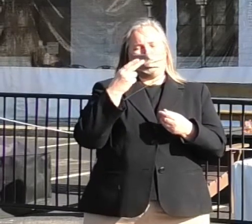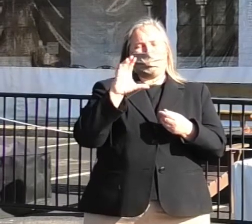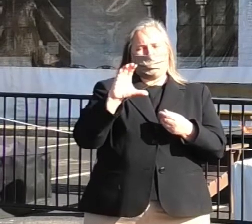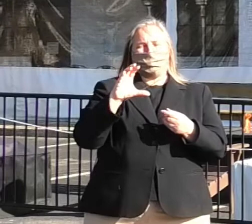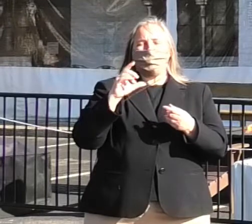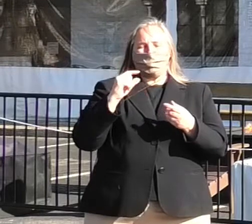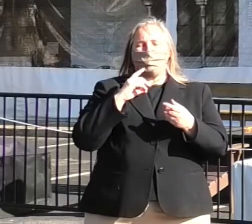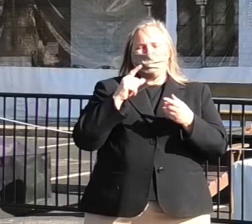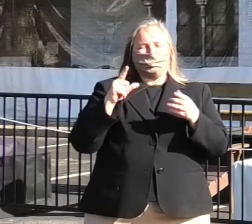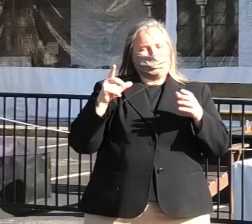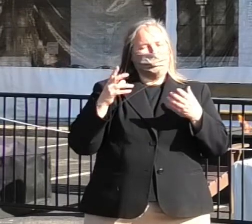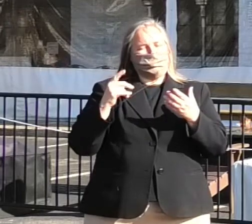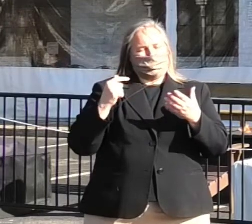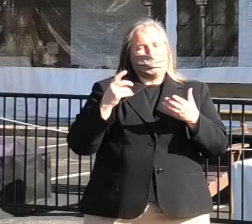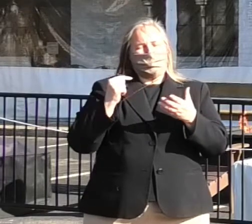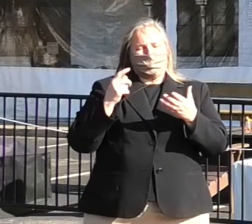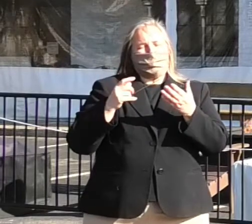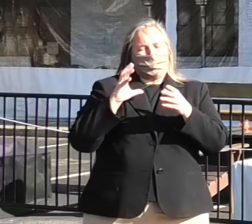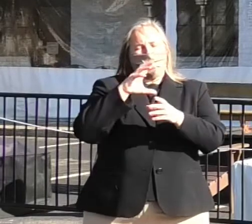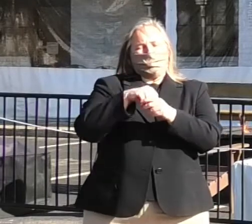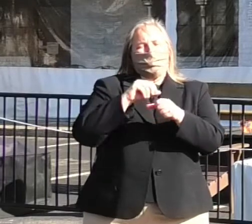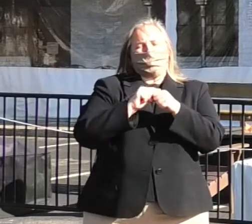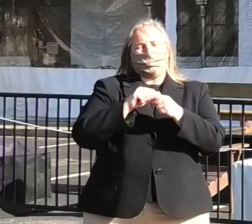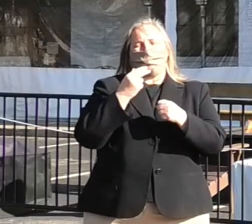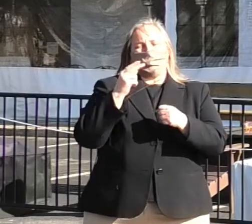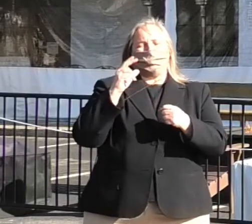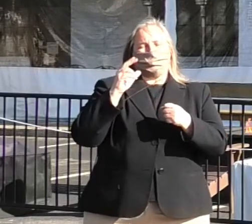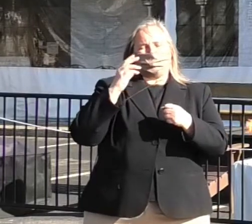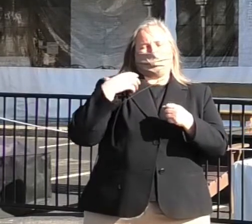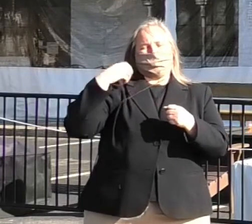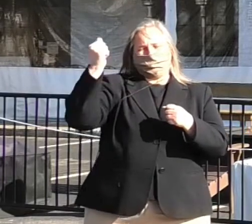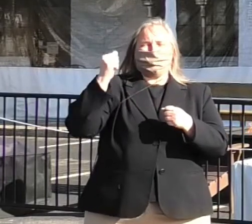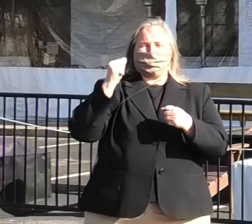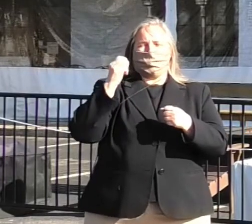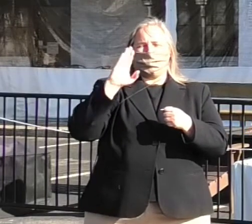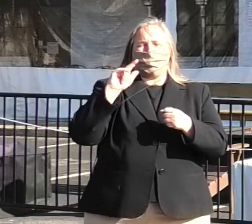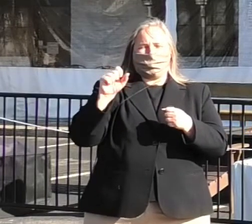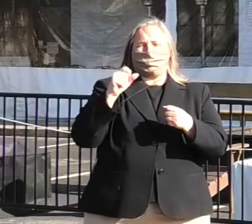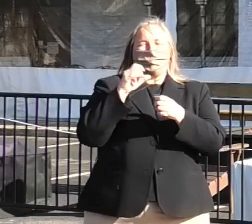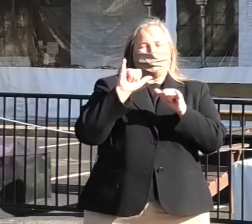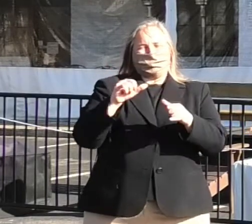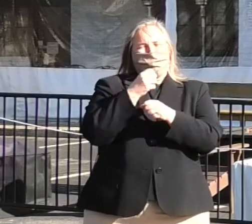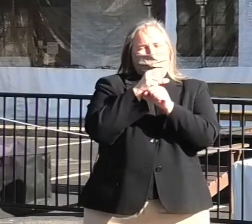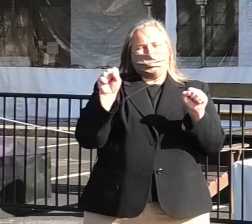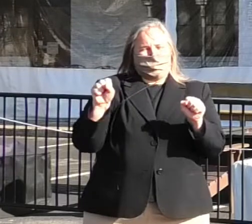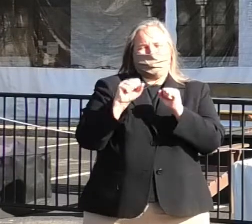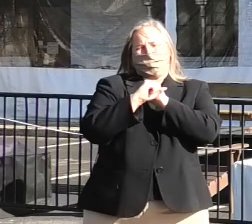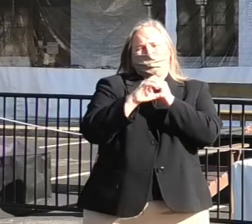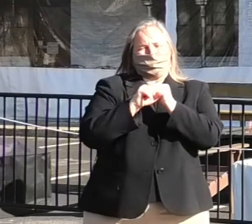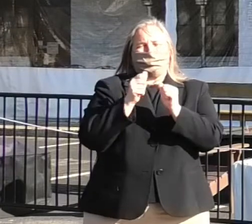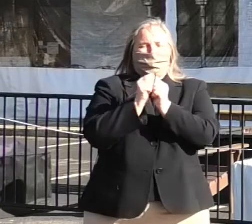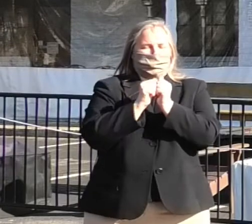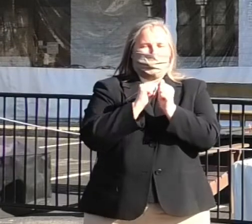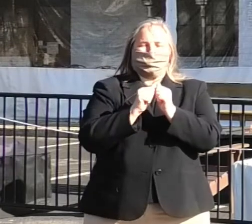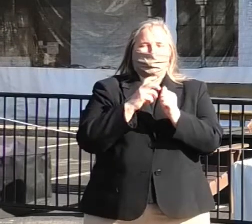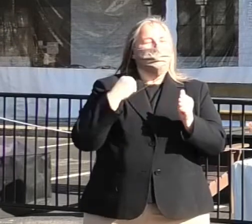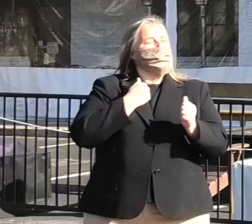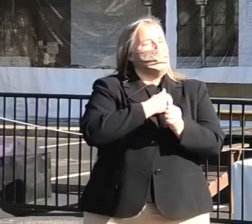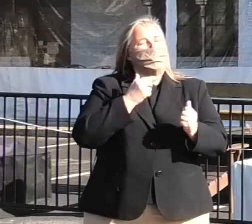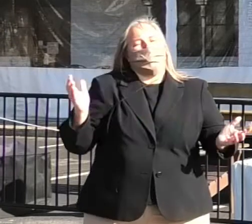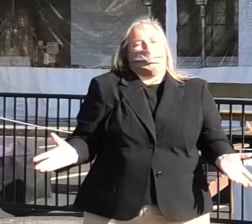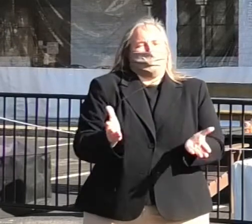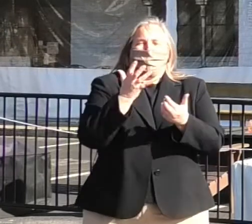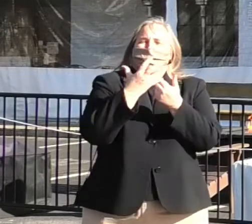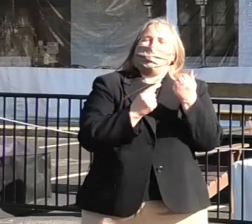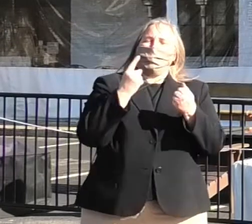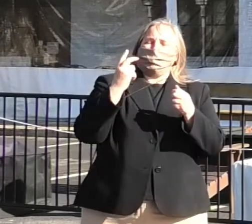COVID Safe Public Safety Awareness campaign and is amplifying important messaging throughout Restaurant Weeks. We encourage everyone